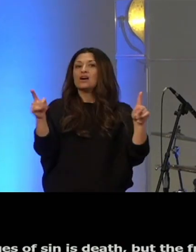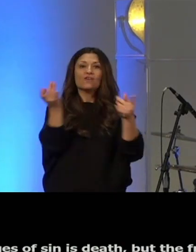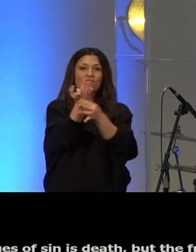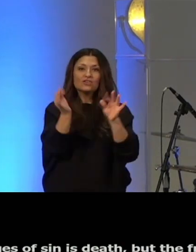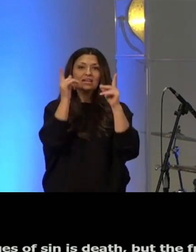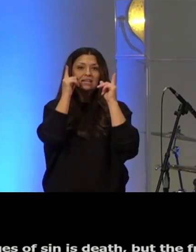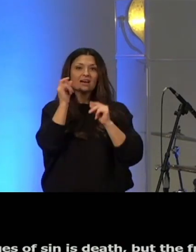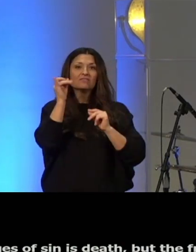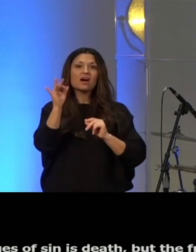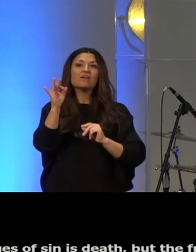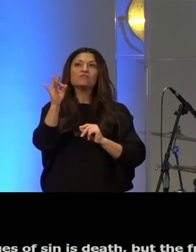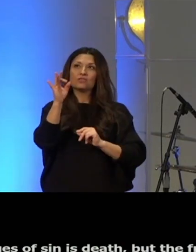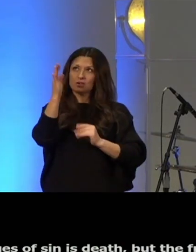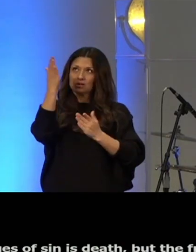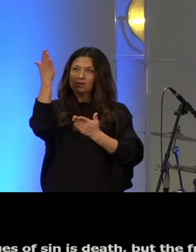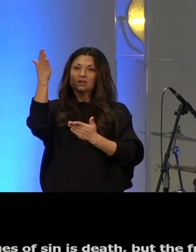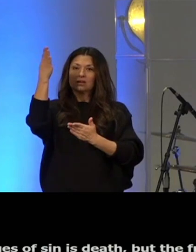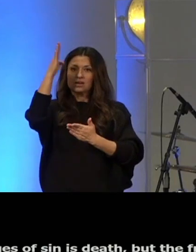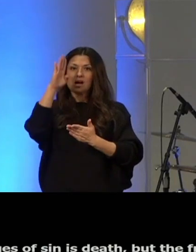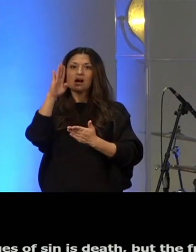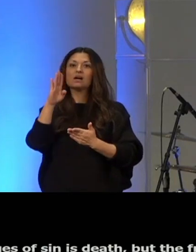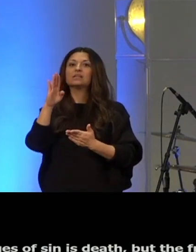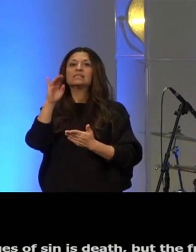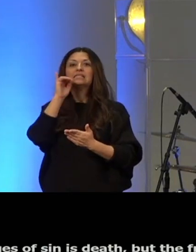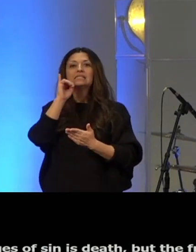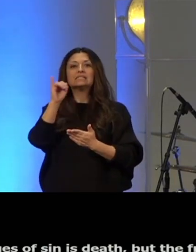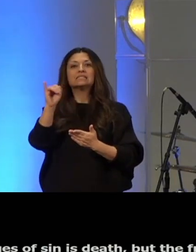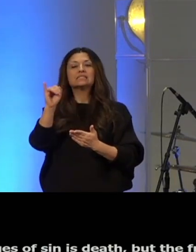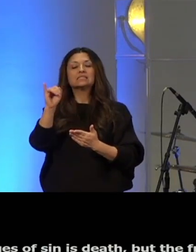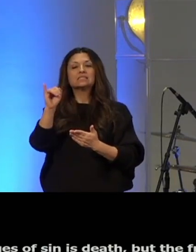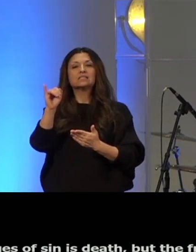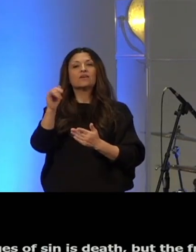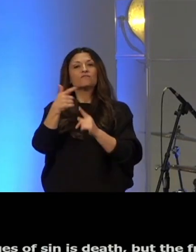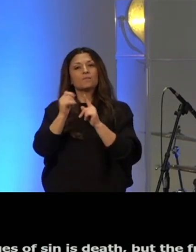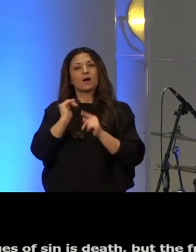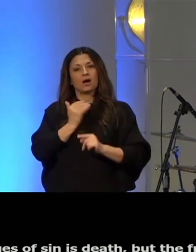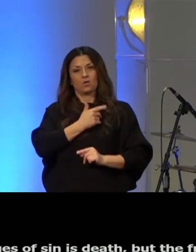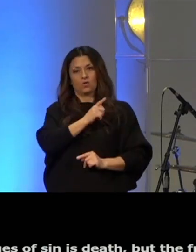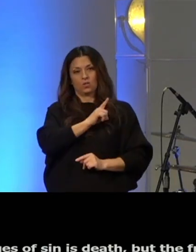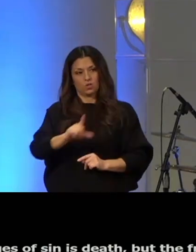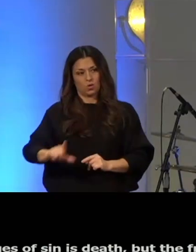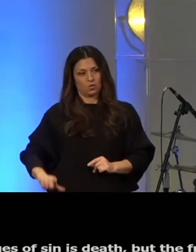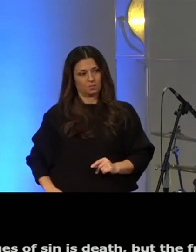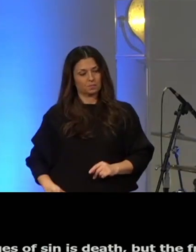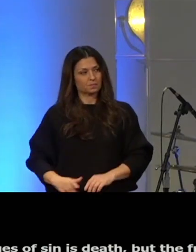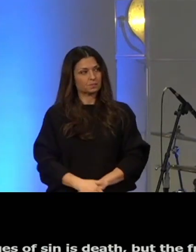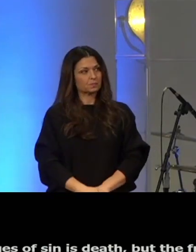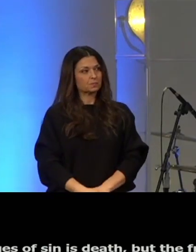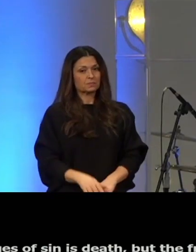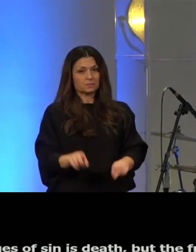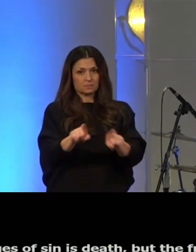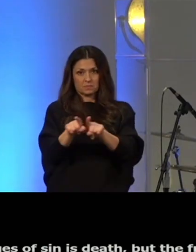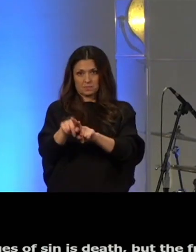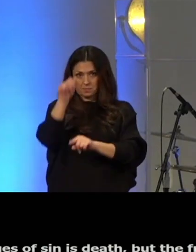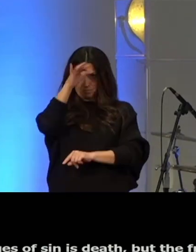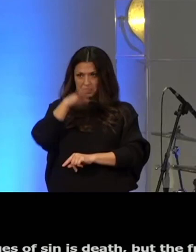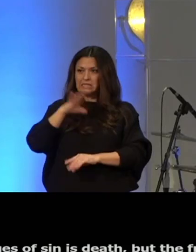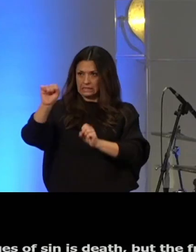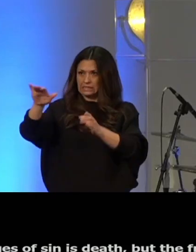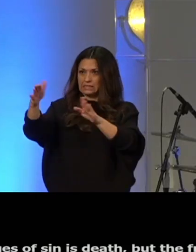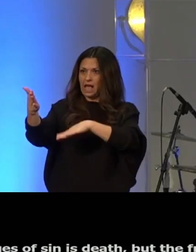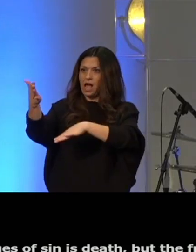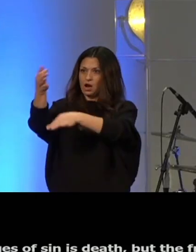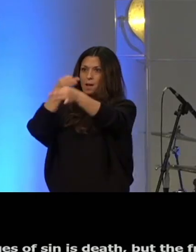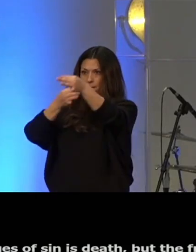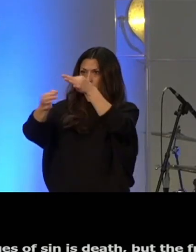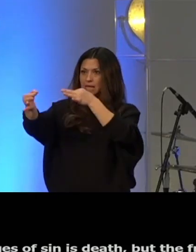life in Christ Jesus our Lord." Jesus is fully God and fully man. As a man, he could die in our place as our